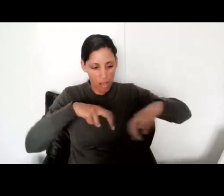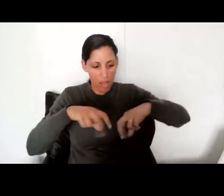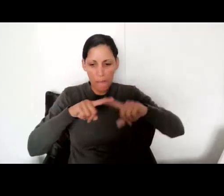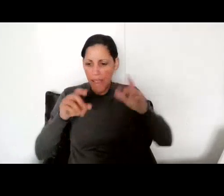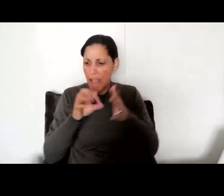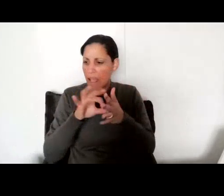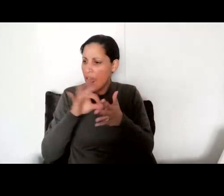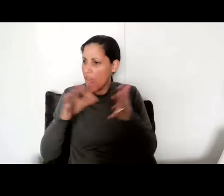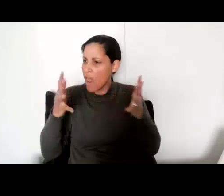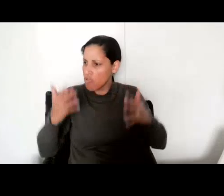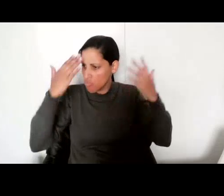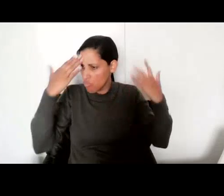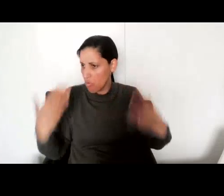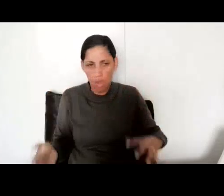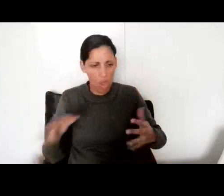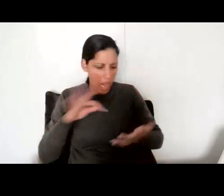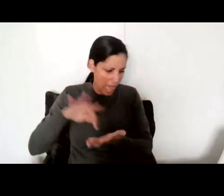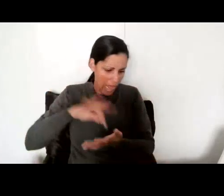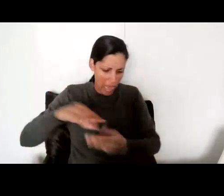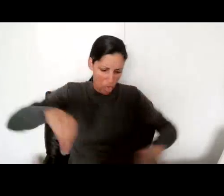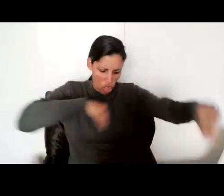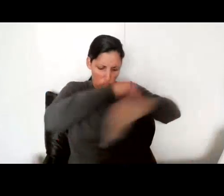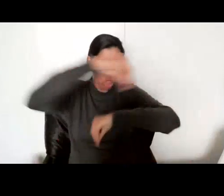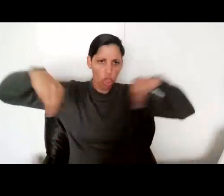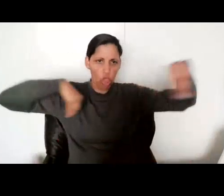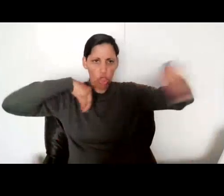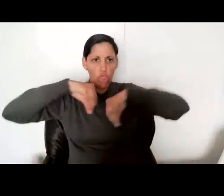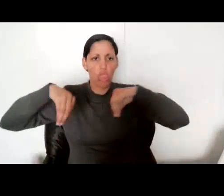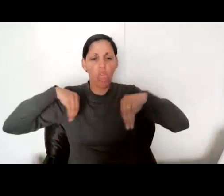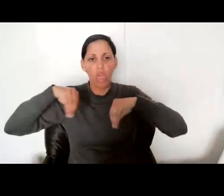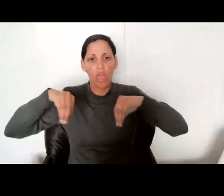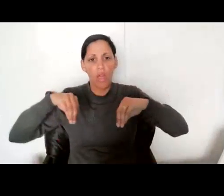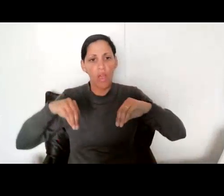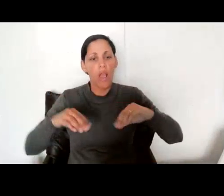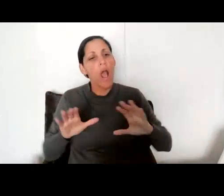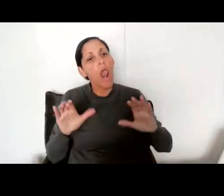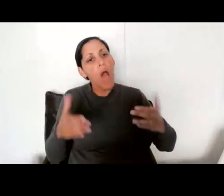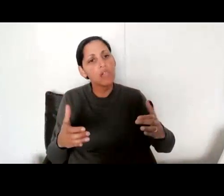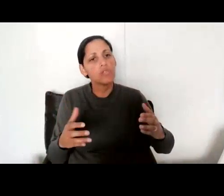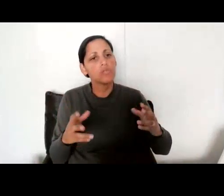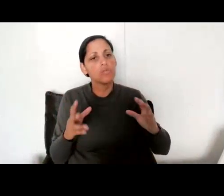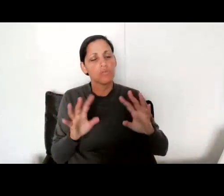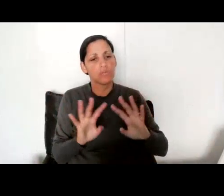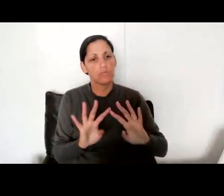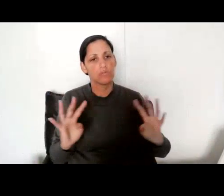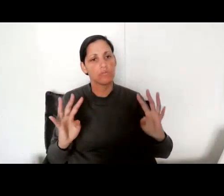they clean and they rearrange the place, standard classroom